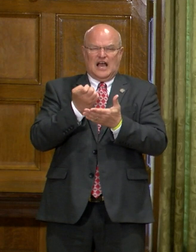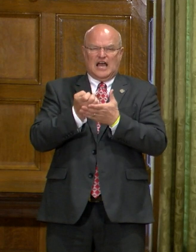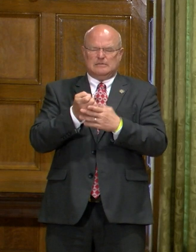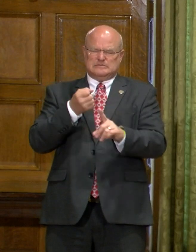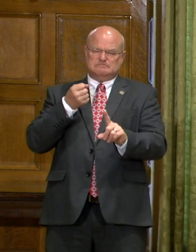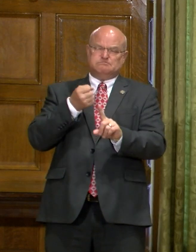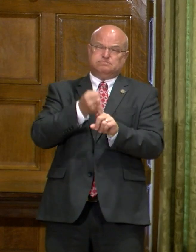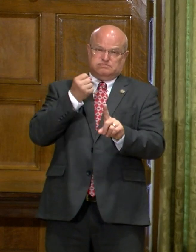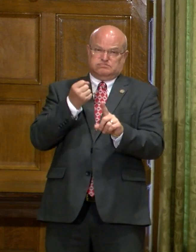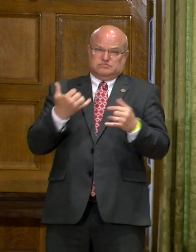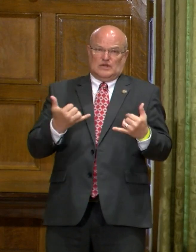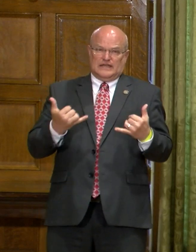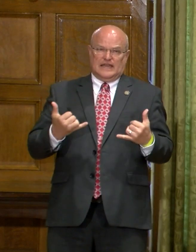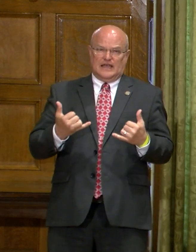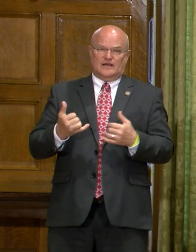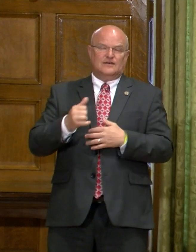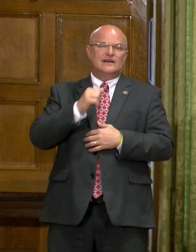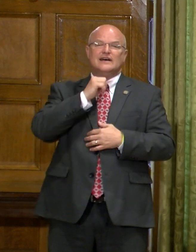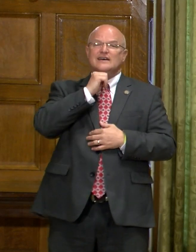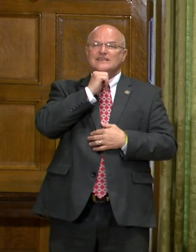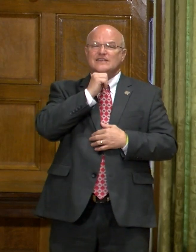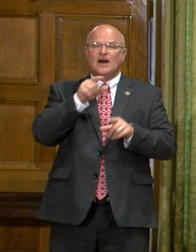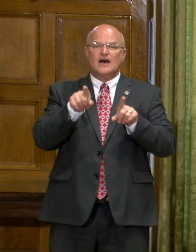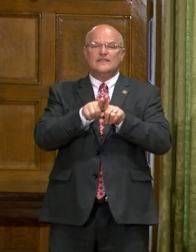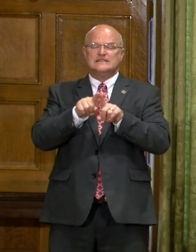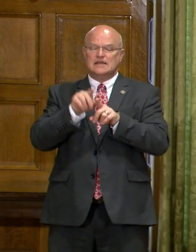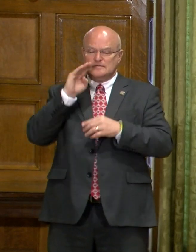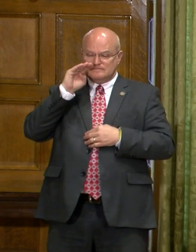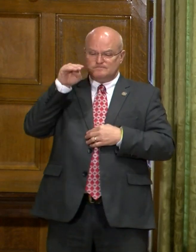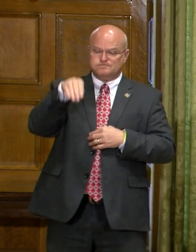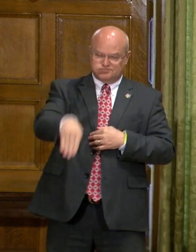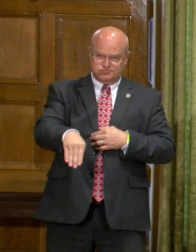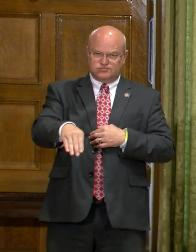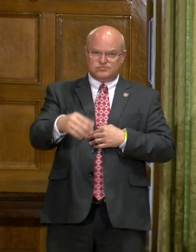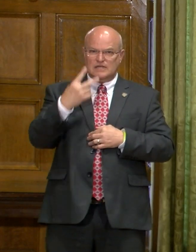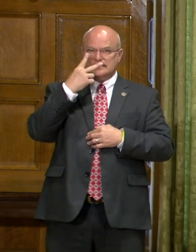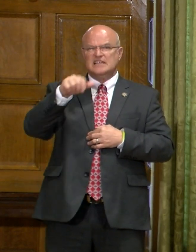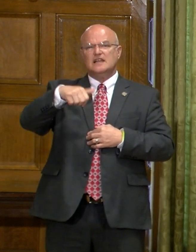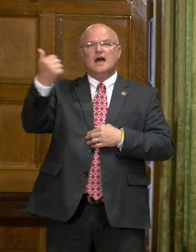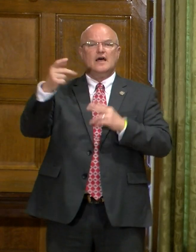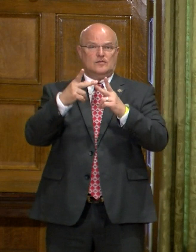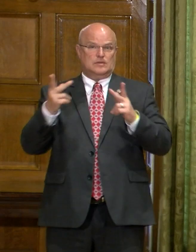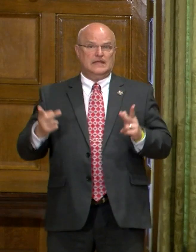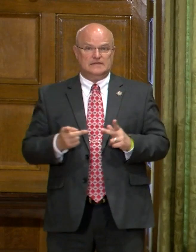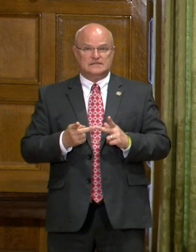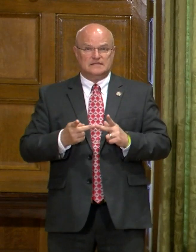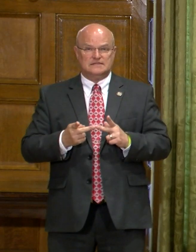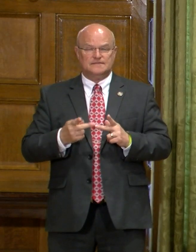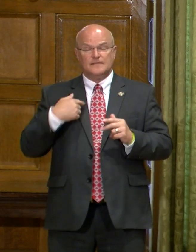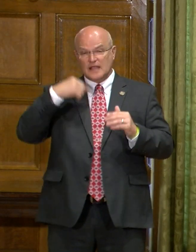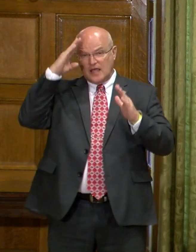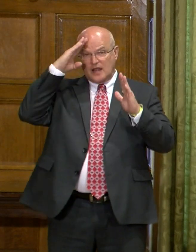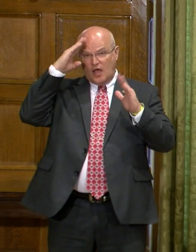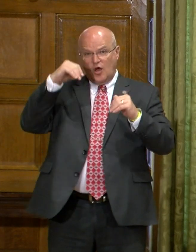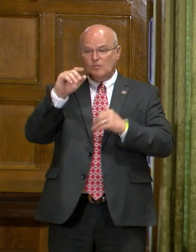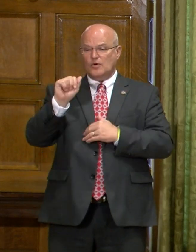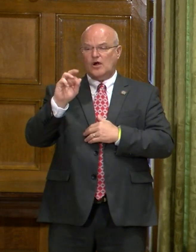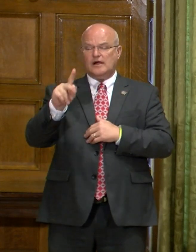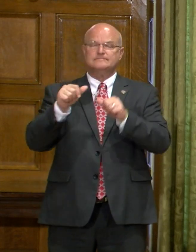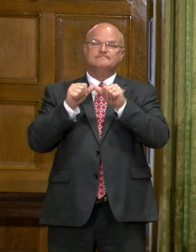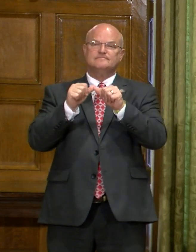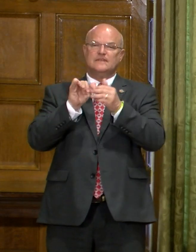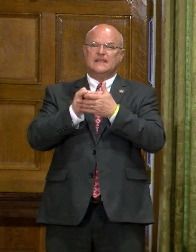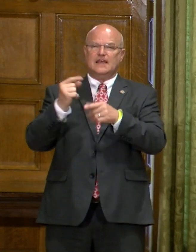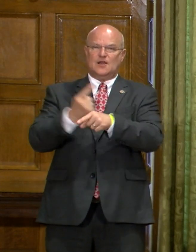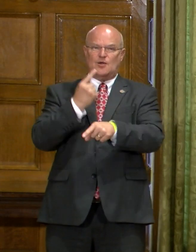taken a hit, it has not taken the same nosedive that we have seen in some other states. And I hope that we can maintain